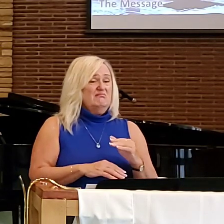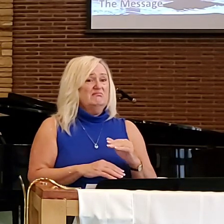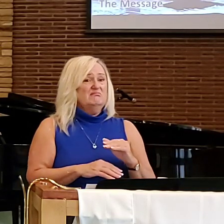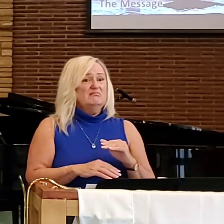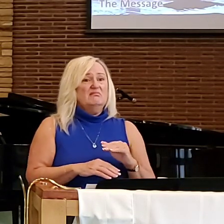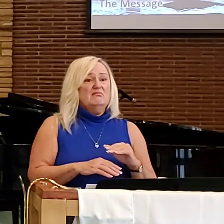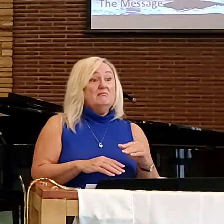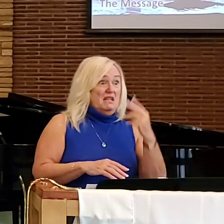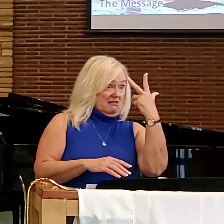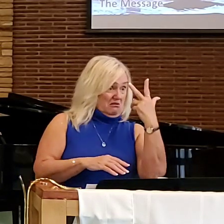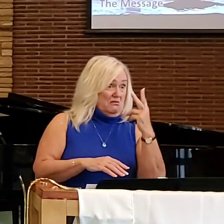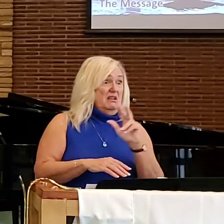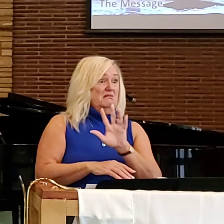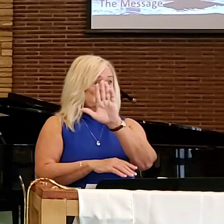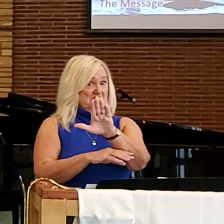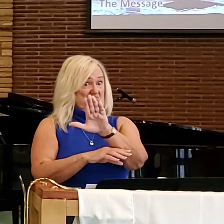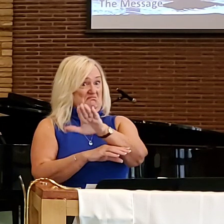then at 3,